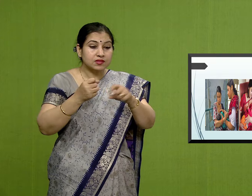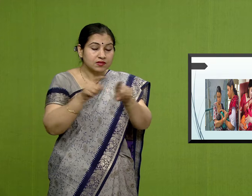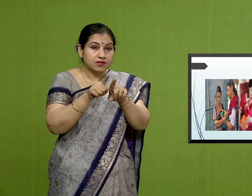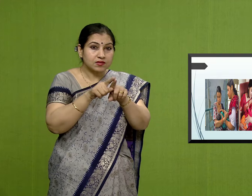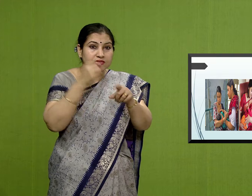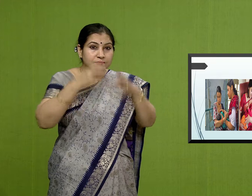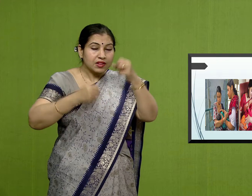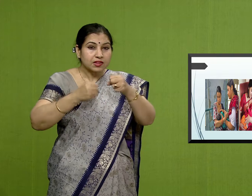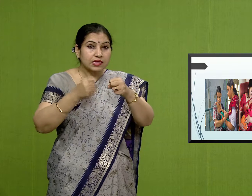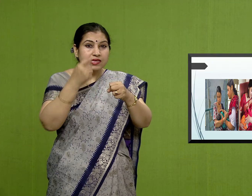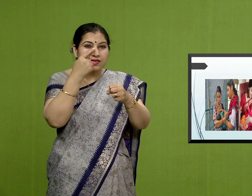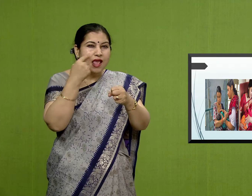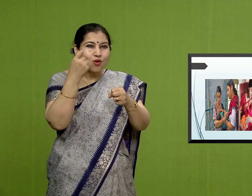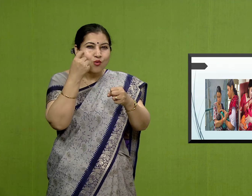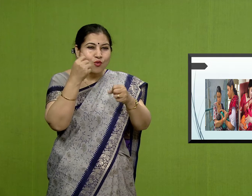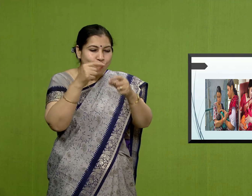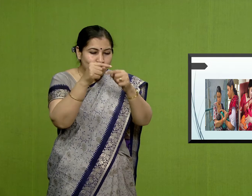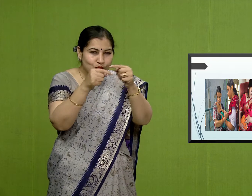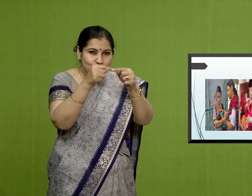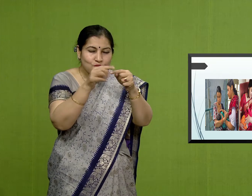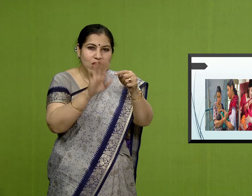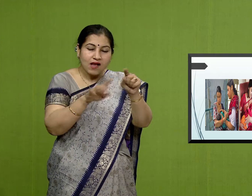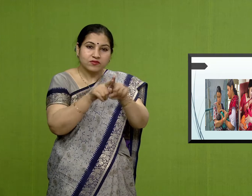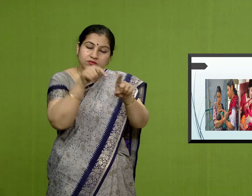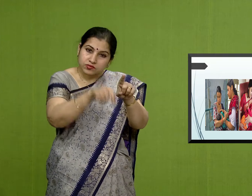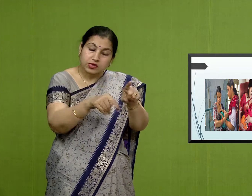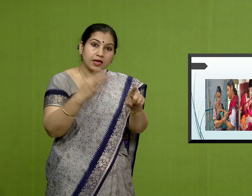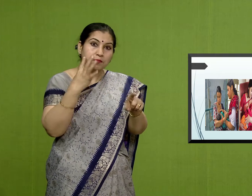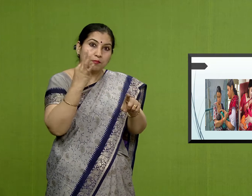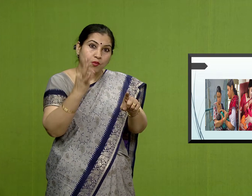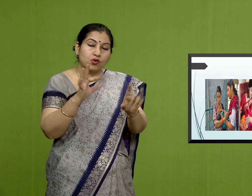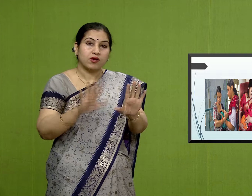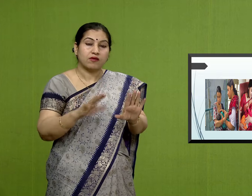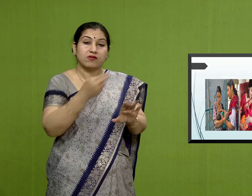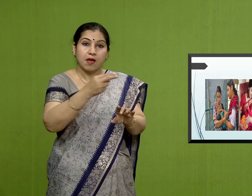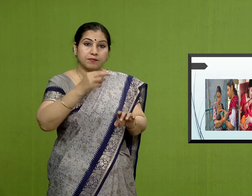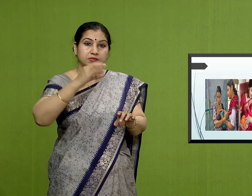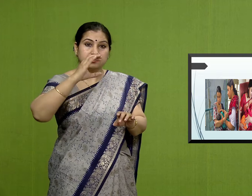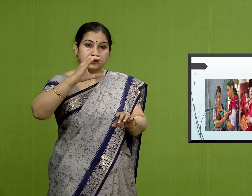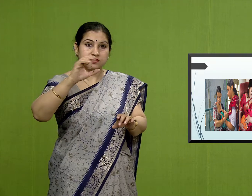fluid that is known as colostrum.